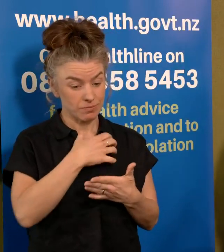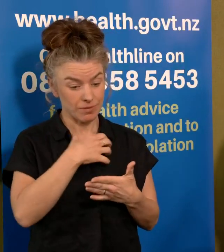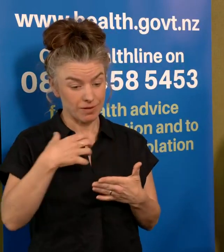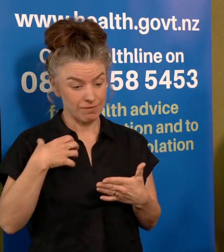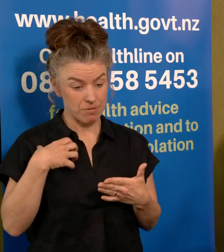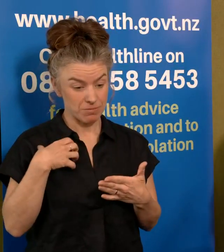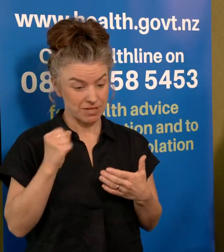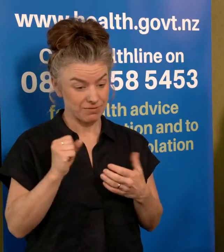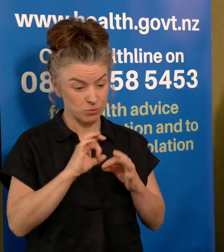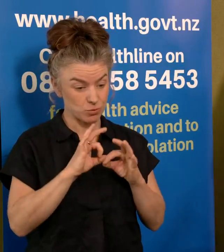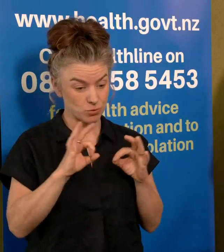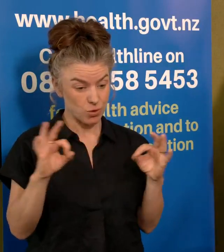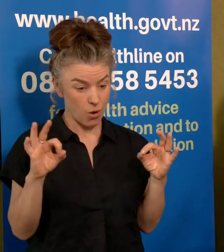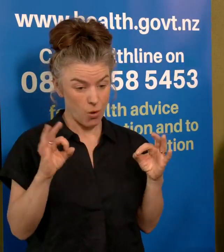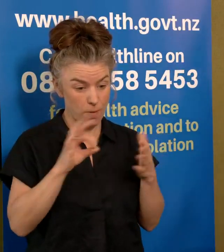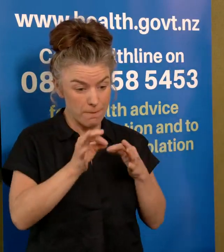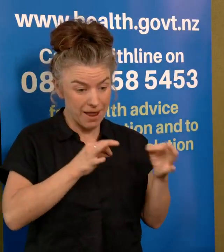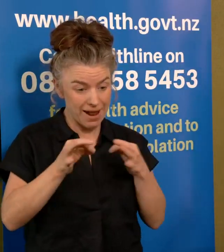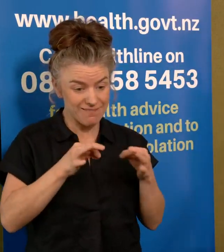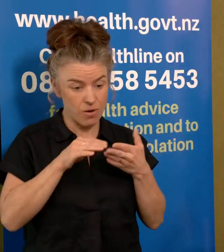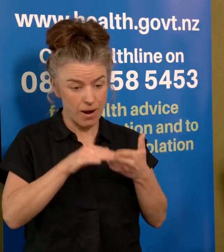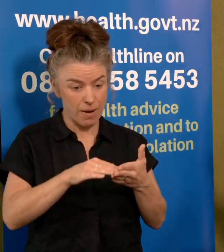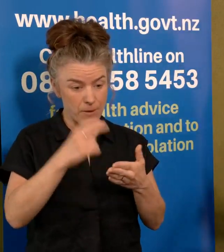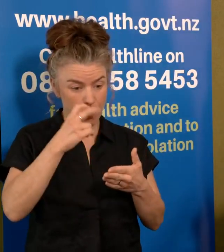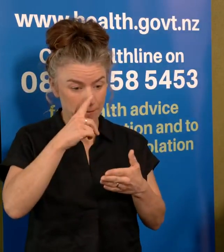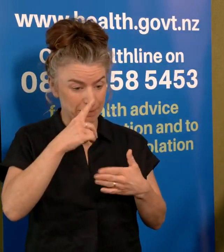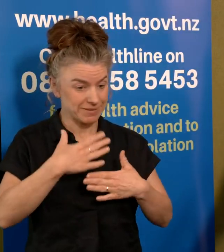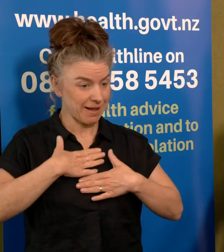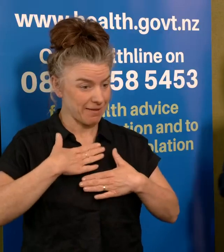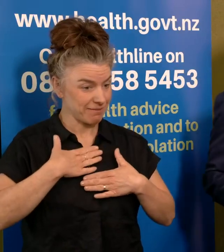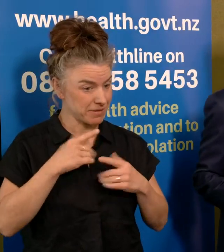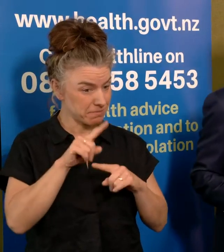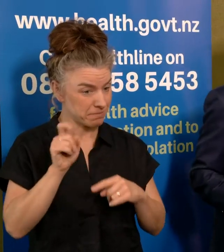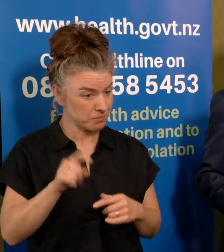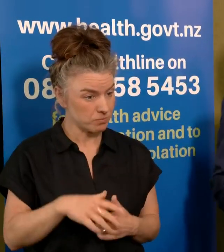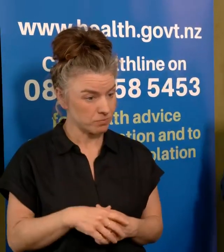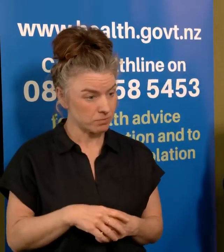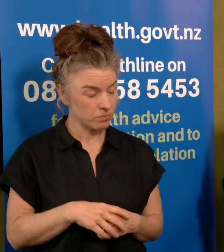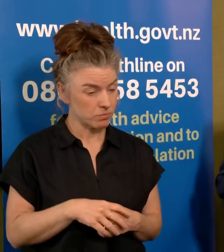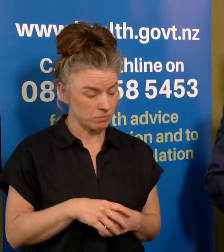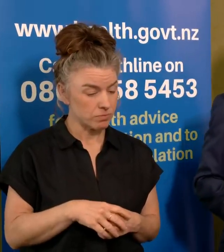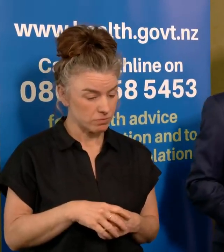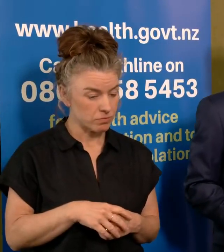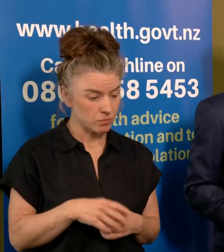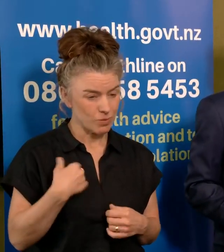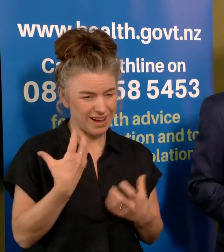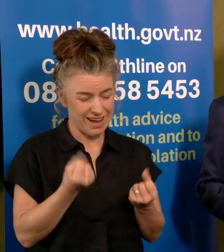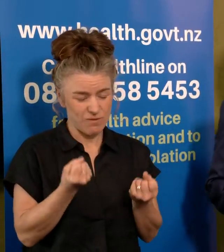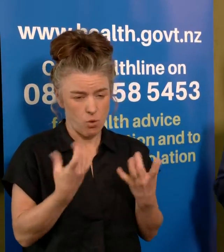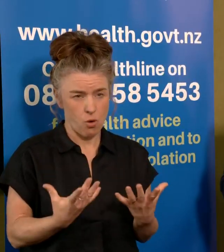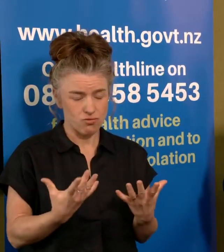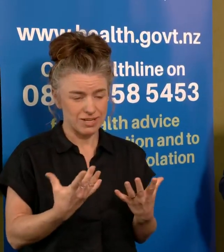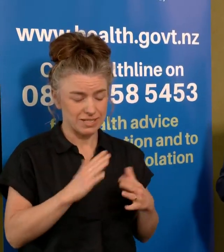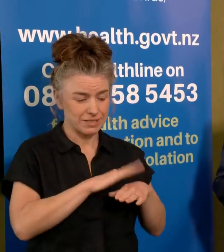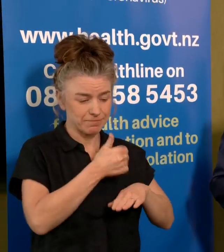preventative measures to keep elderly people safe? I suppose that's the next question at this stage. Well, actually, the measures we've got in place at the moment